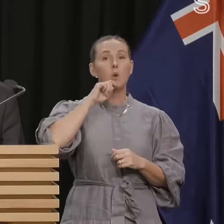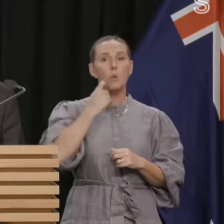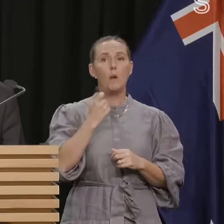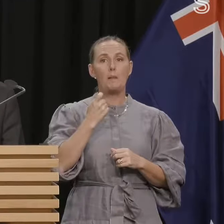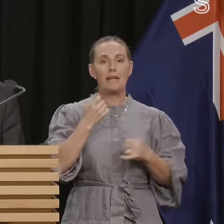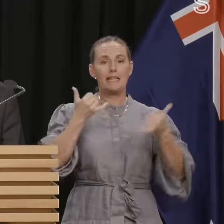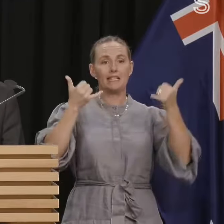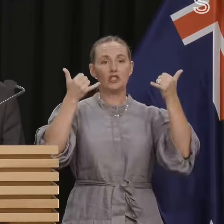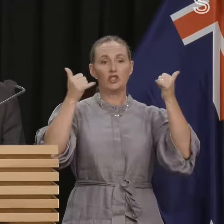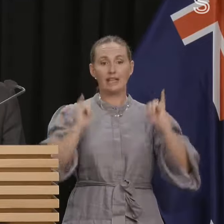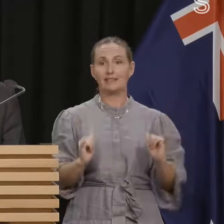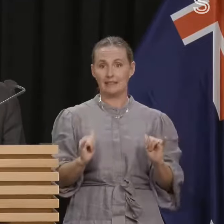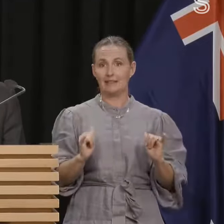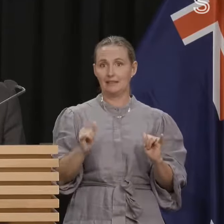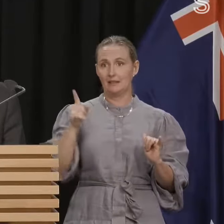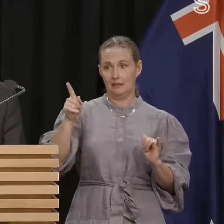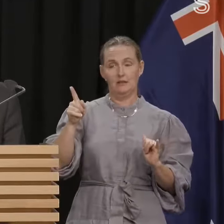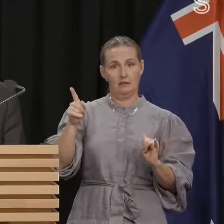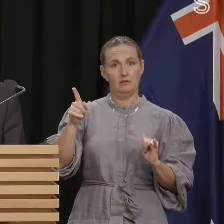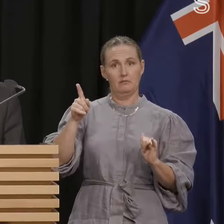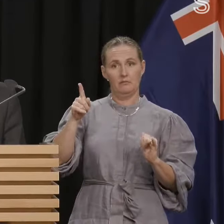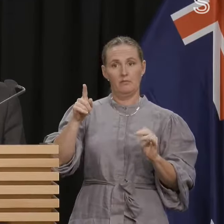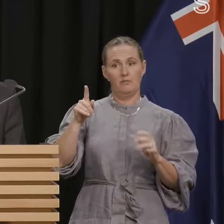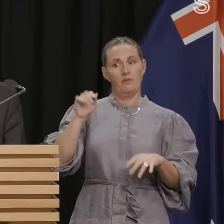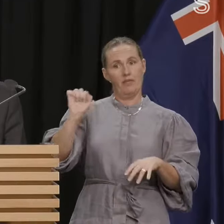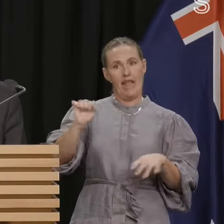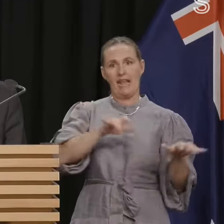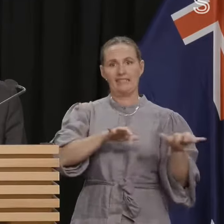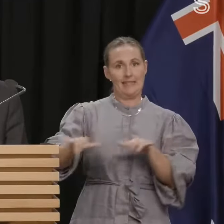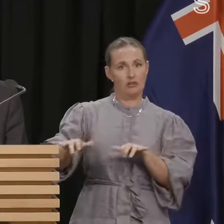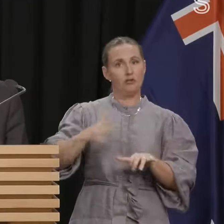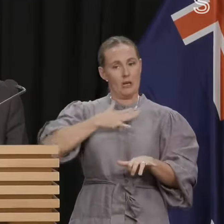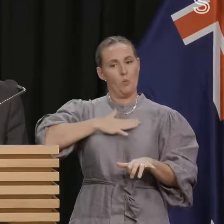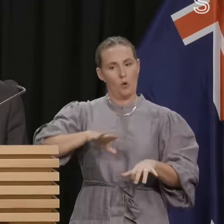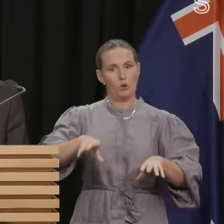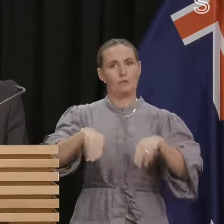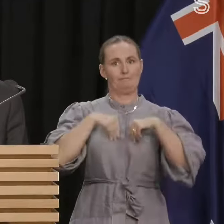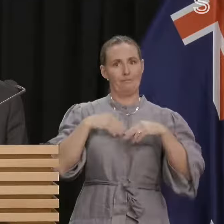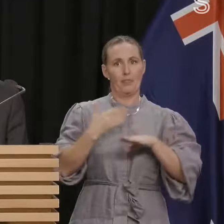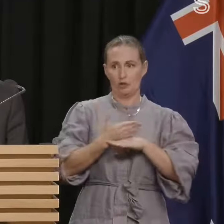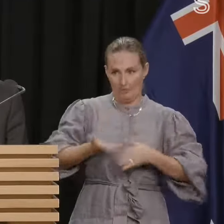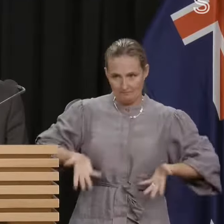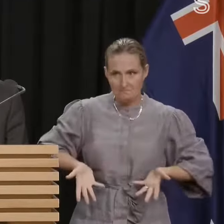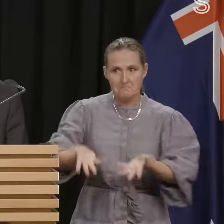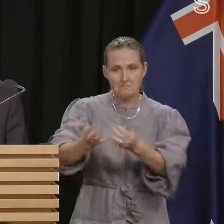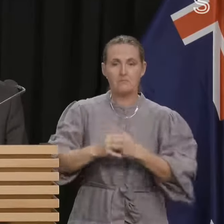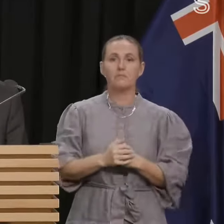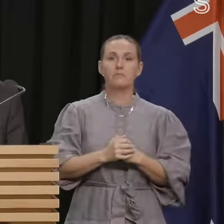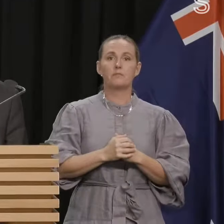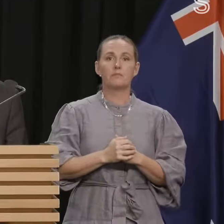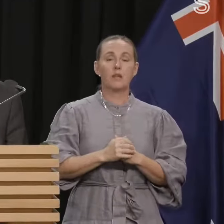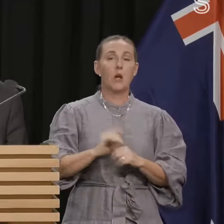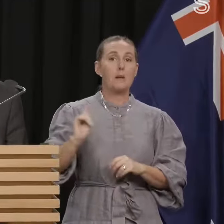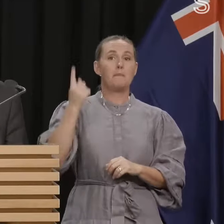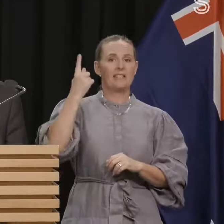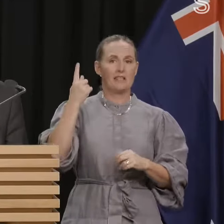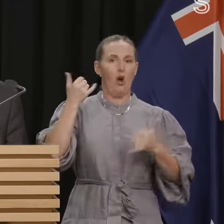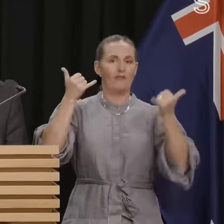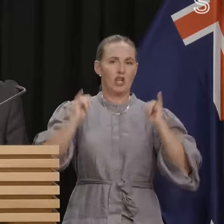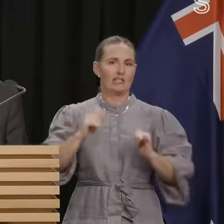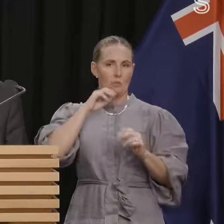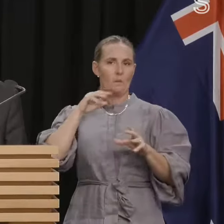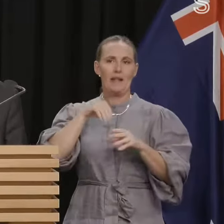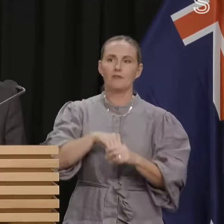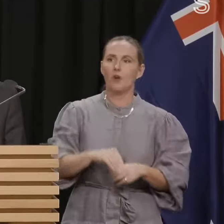the sector want to take that up, and I certainly hope that they will. And therefore the Minister of Justice will obviously have a role in that.